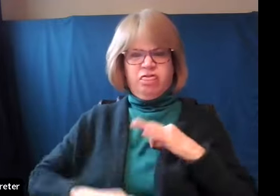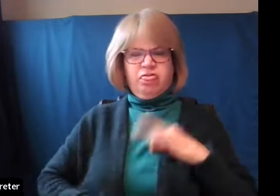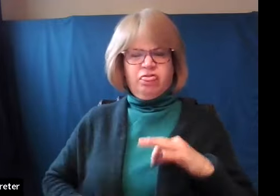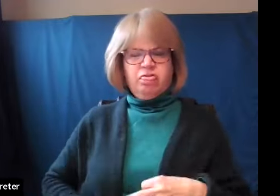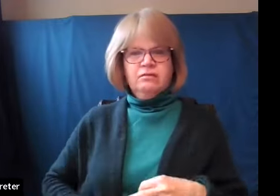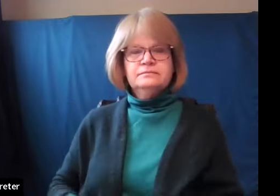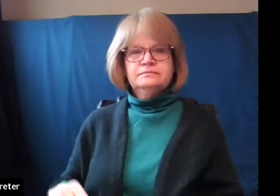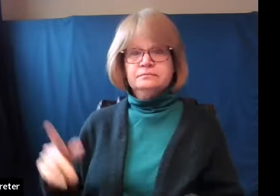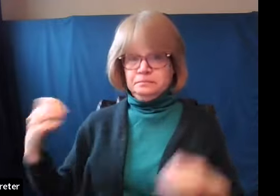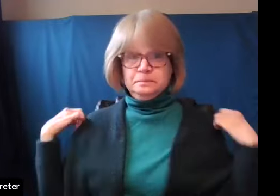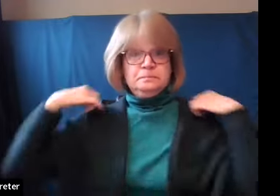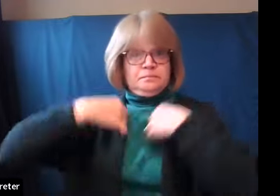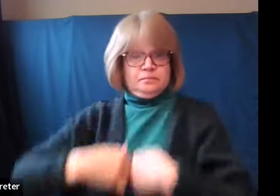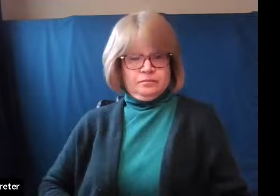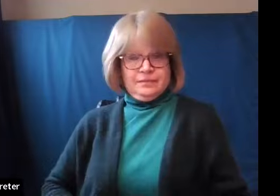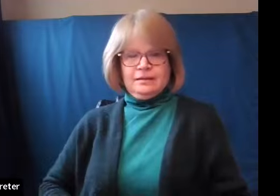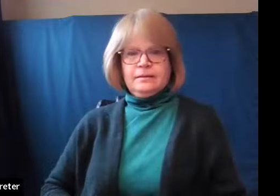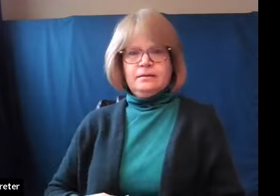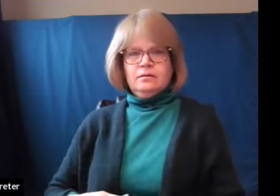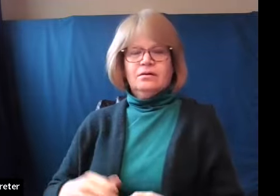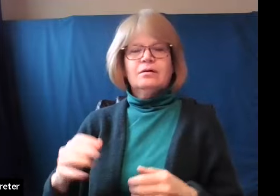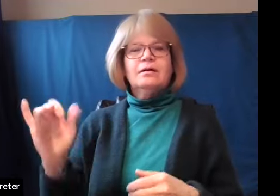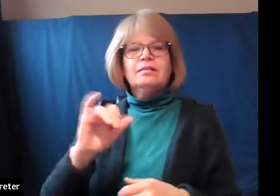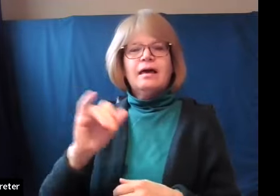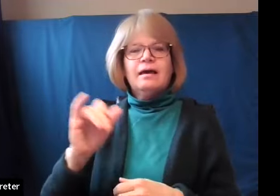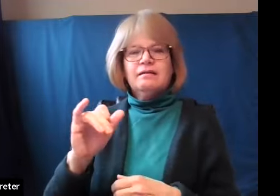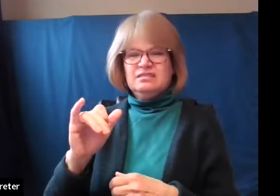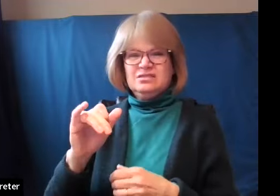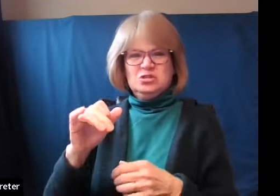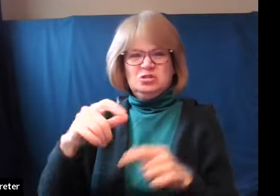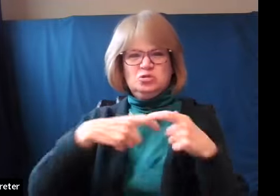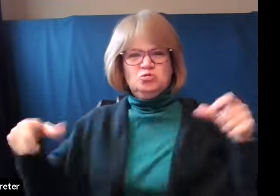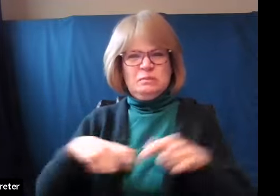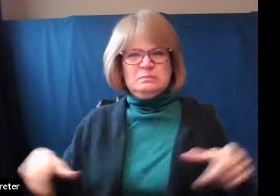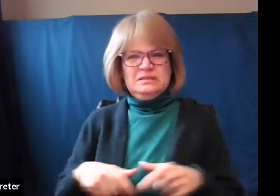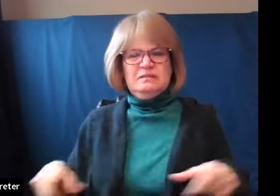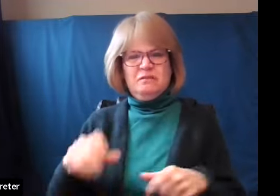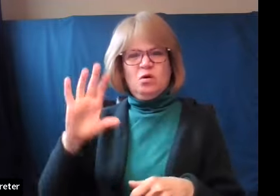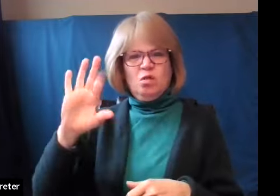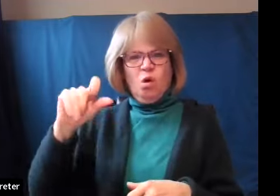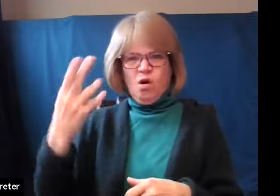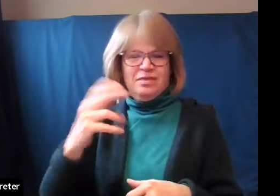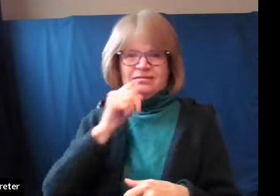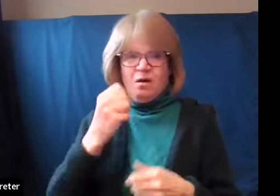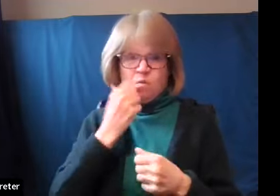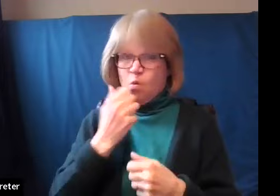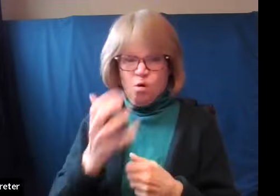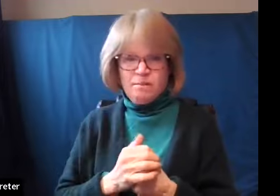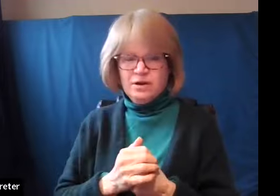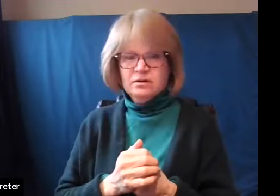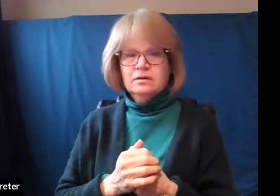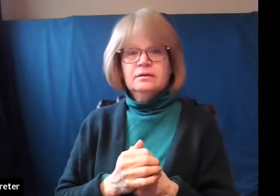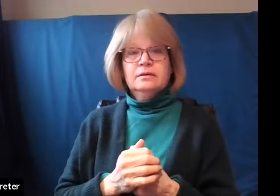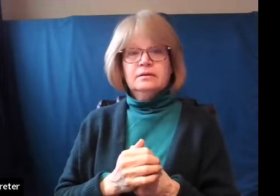sweater draped over his square shoulders was barely more than strips of faded woolen cloth that did little to warm him. Even the